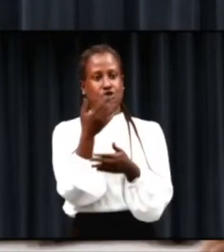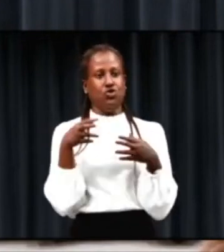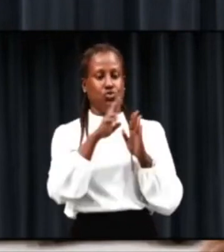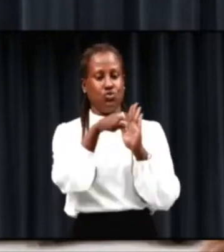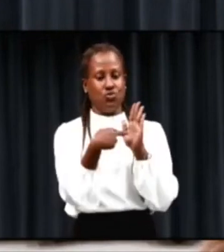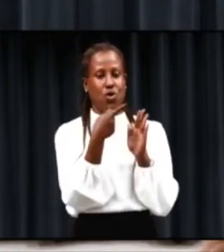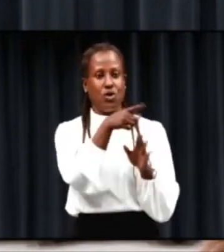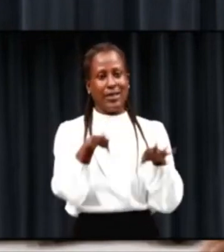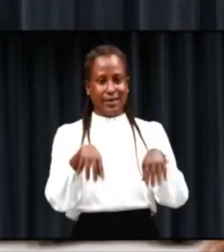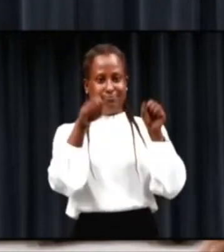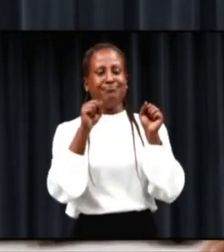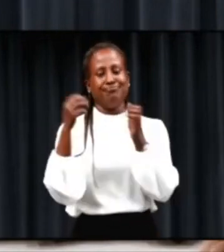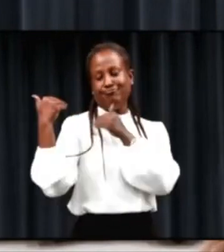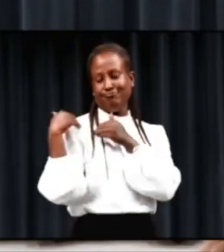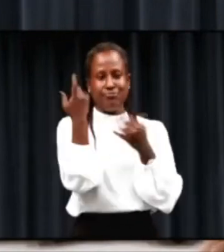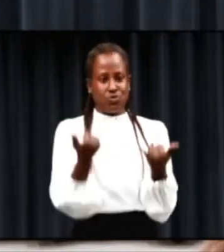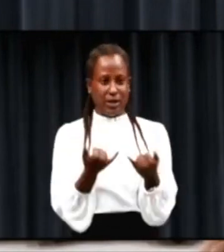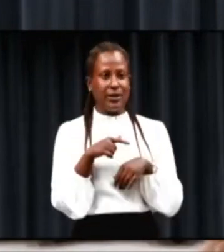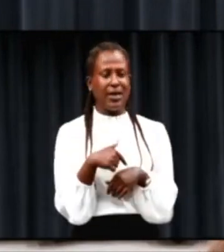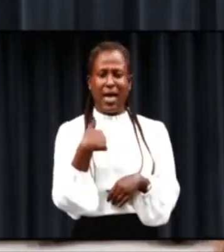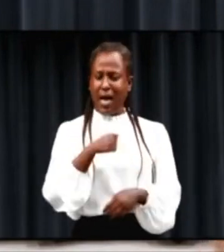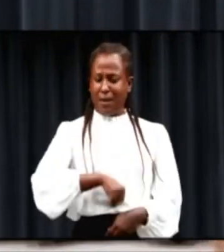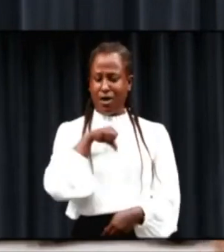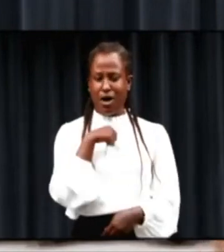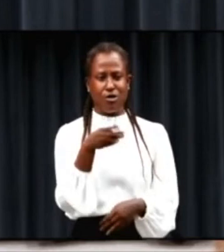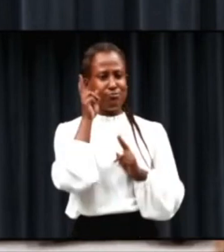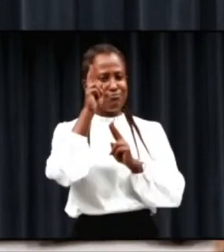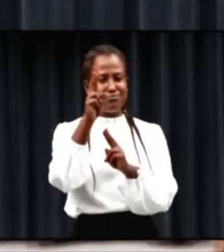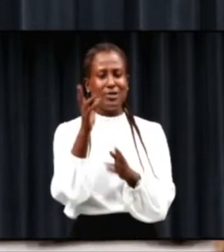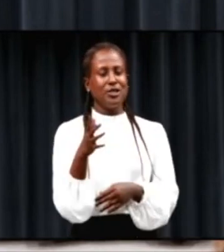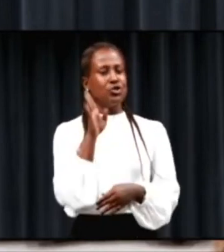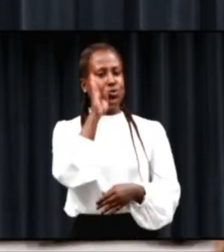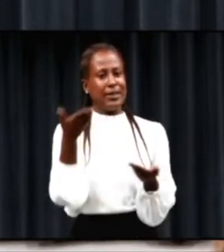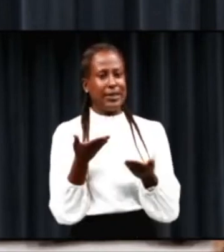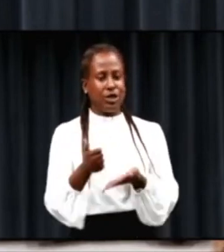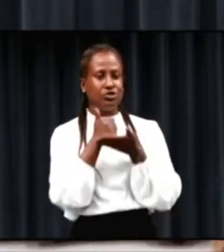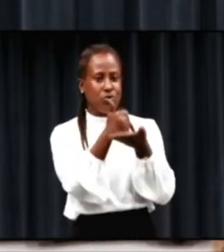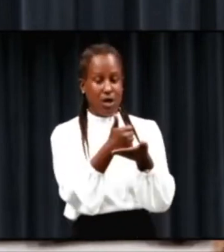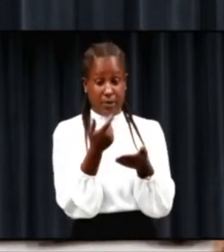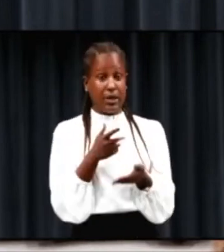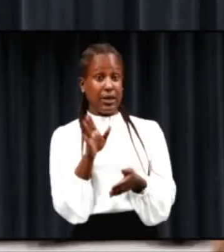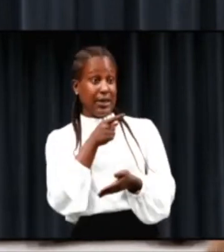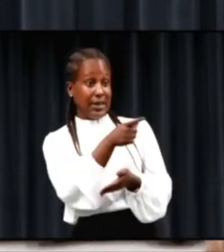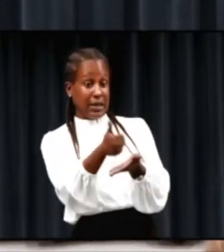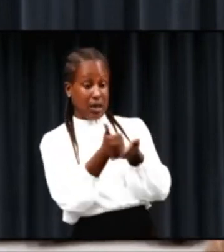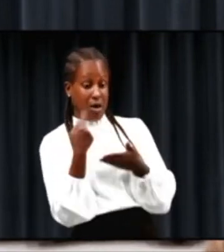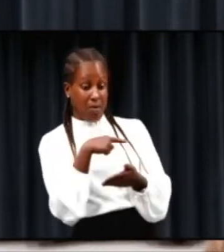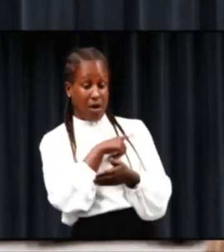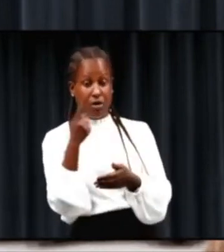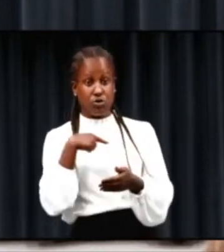honored to be here today for Peter's swearing in, and with his help, we can continue our track record of smart growth with a